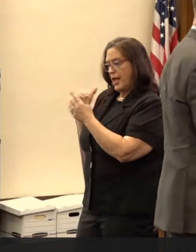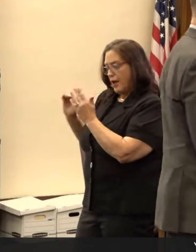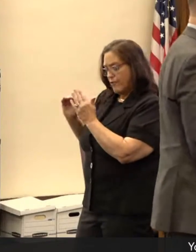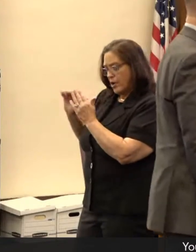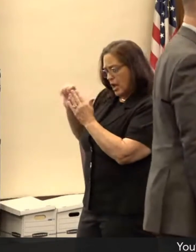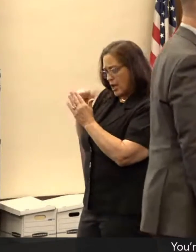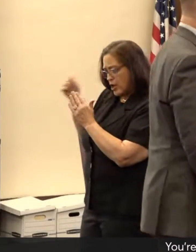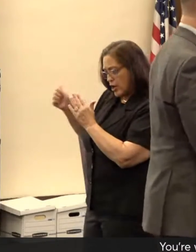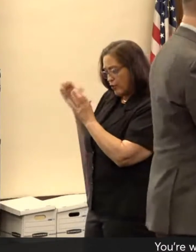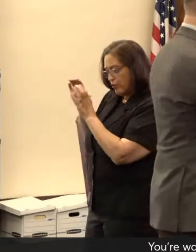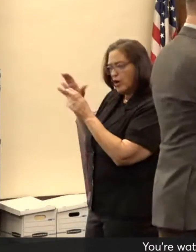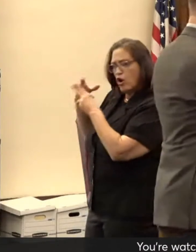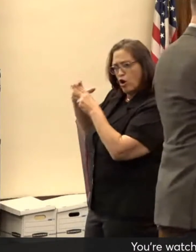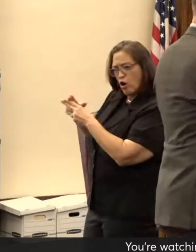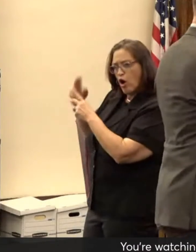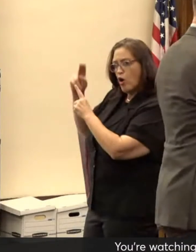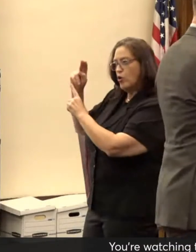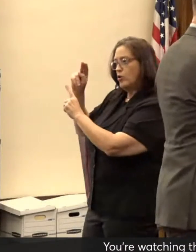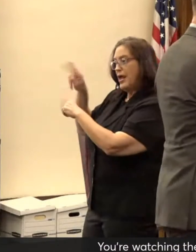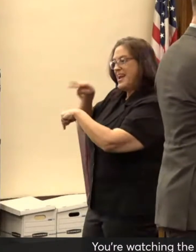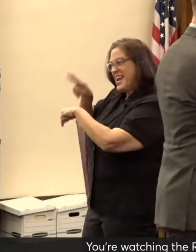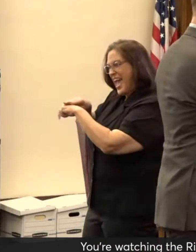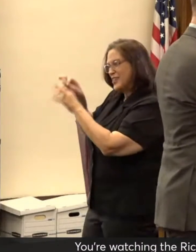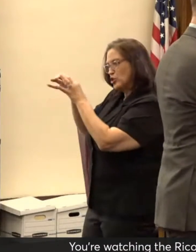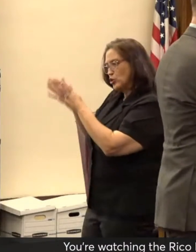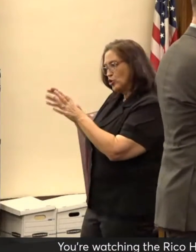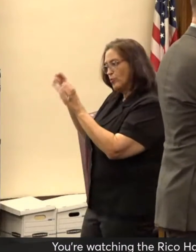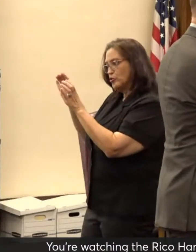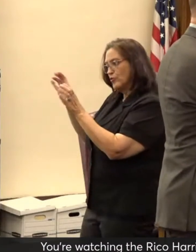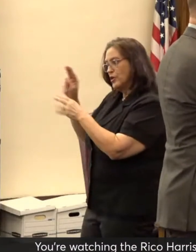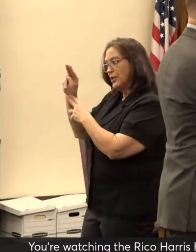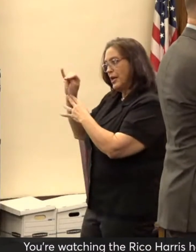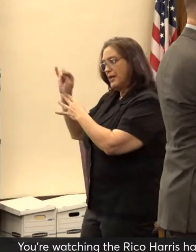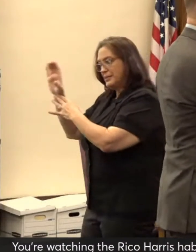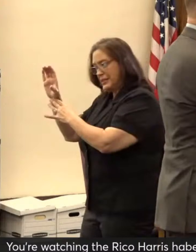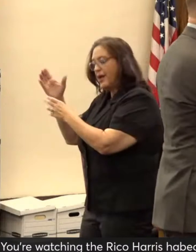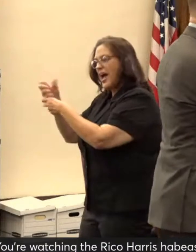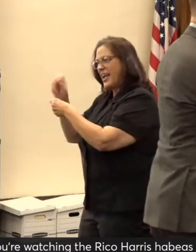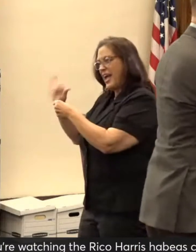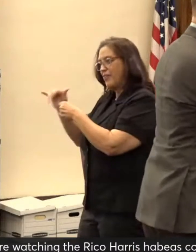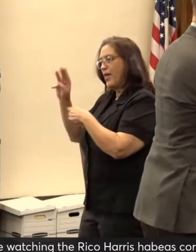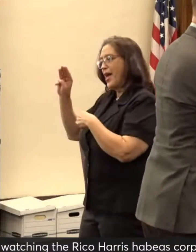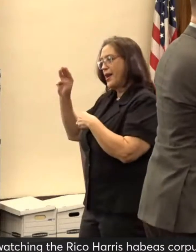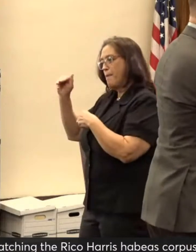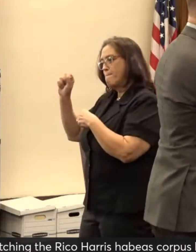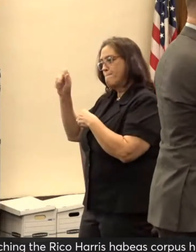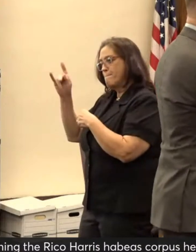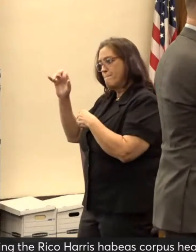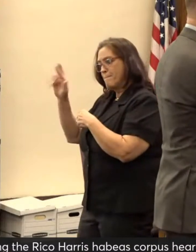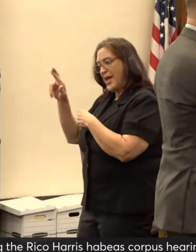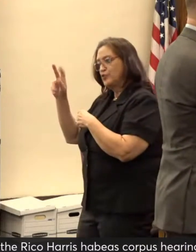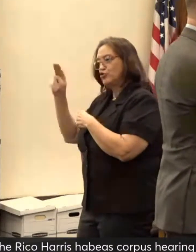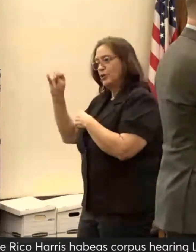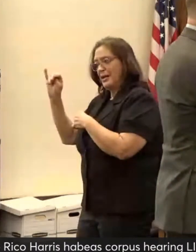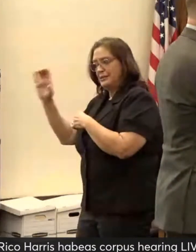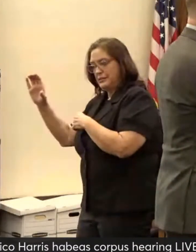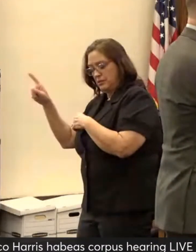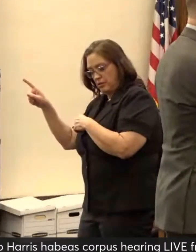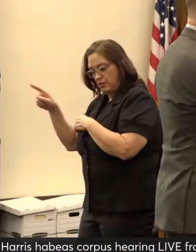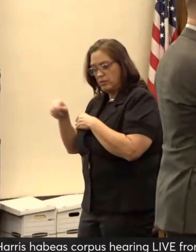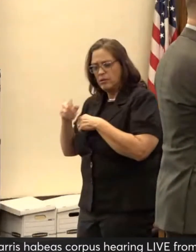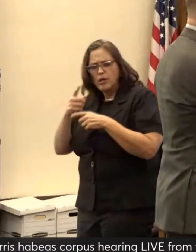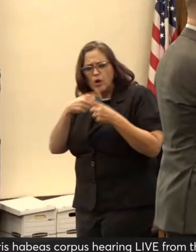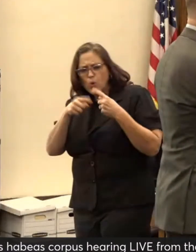National Interpreter Certification. I got that as well at the master level. And when did you get that master's certification? I want to say